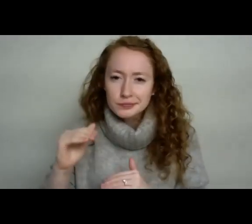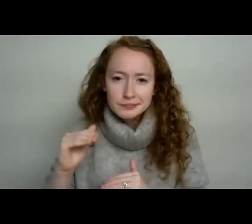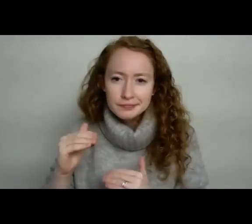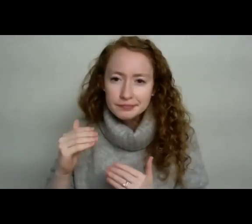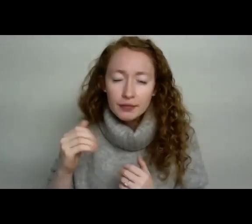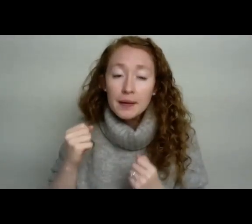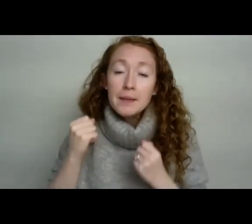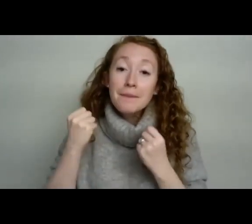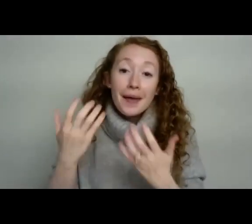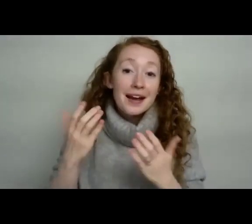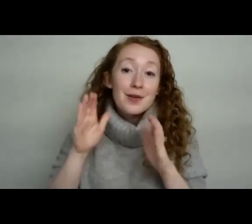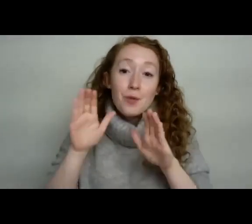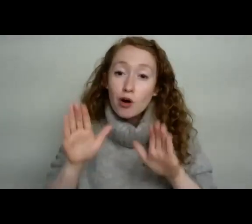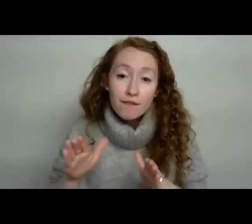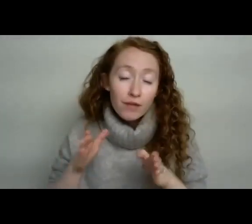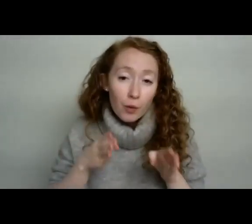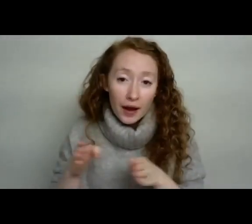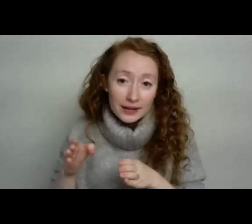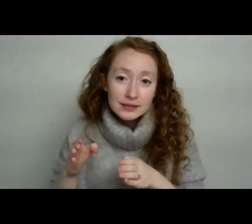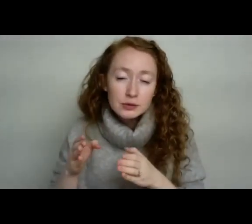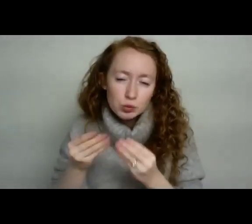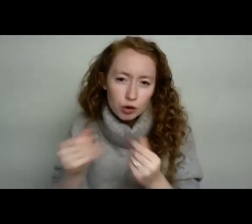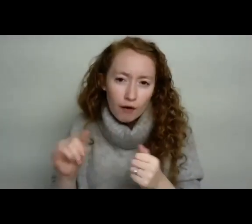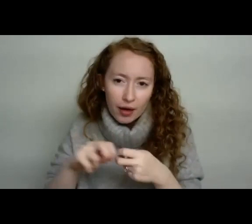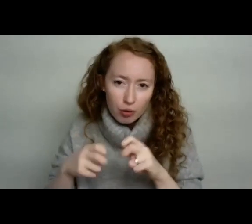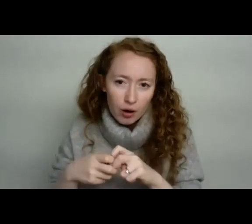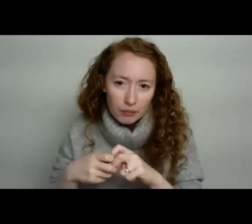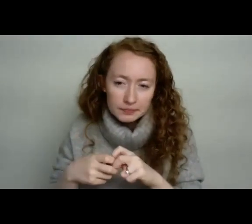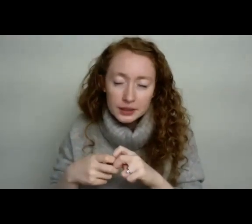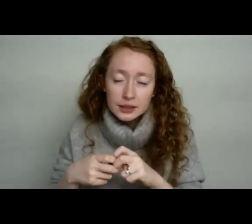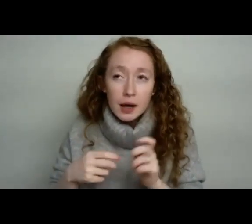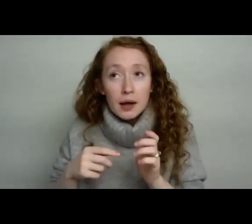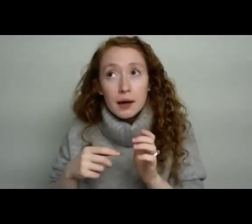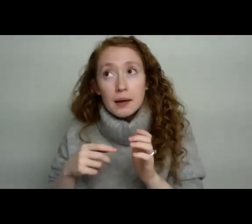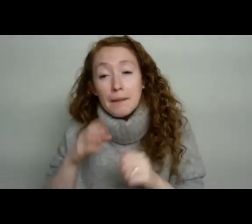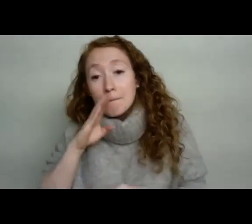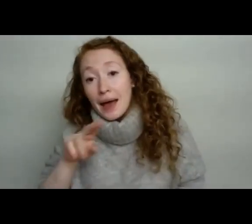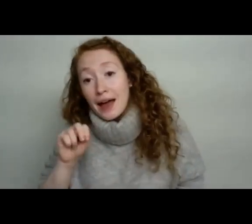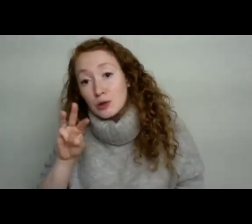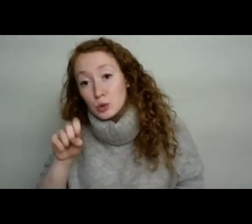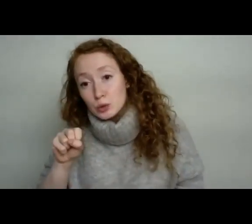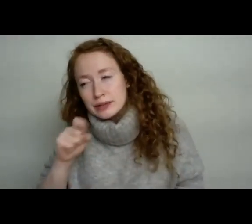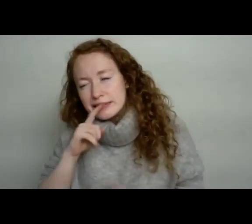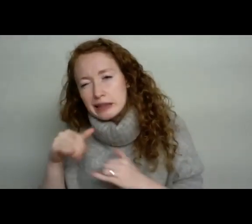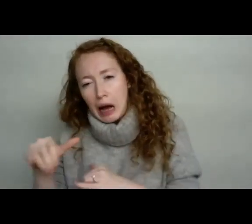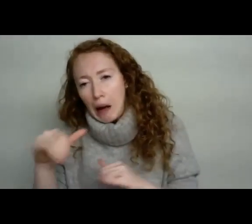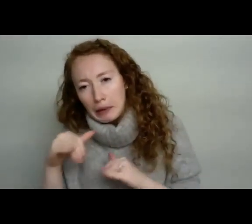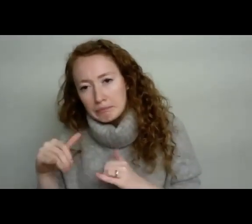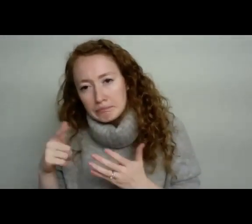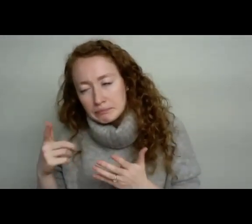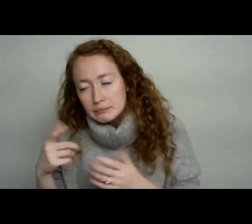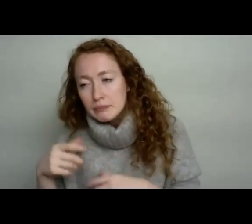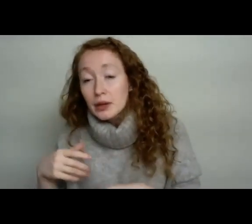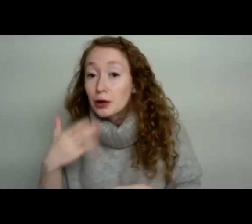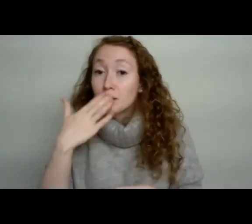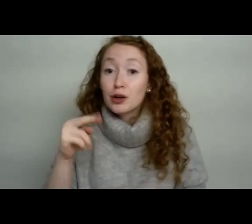ways that you can, the good news is, the bad news is it's common and easy to have happen. The good news is